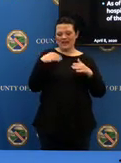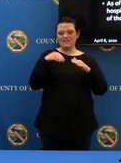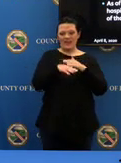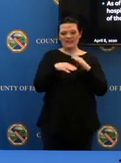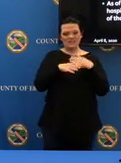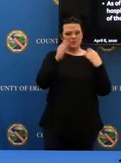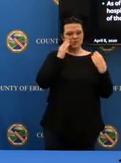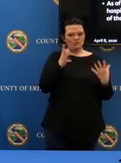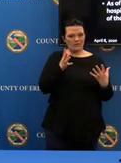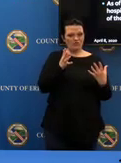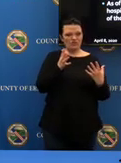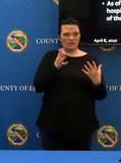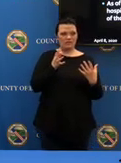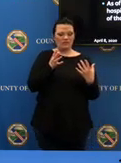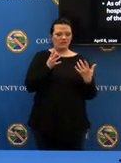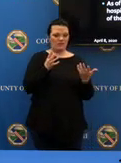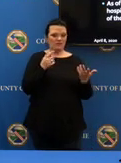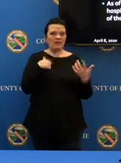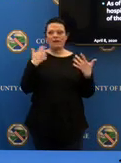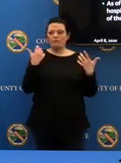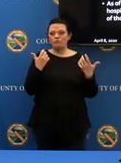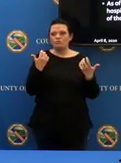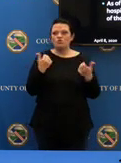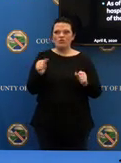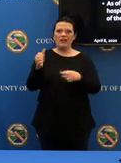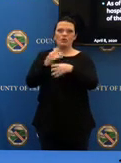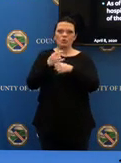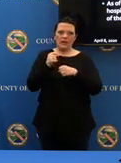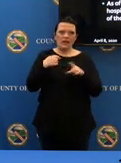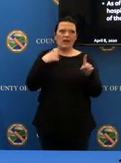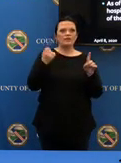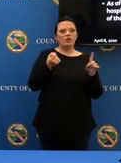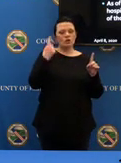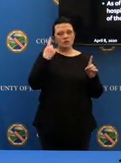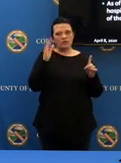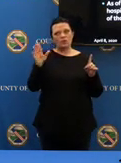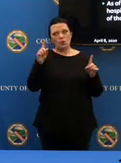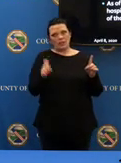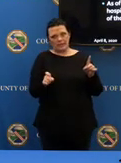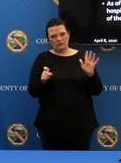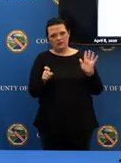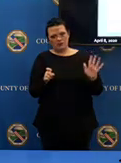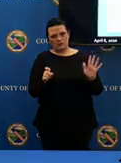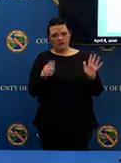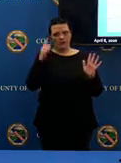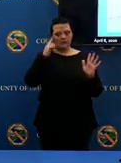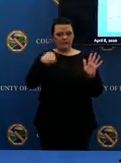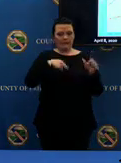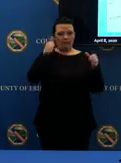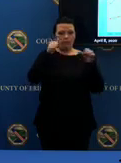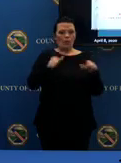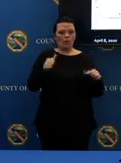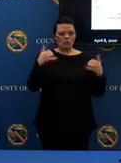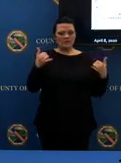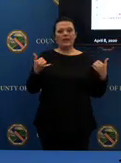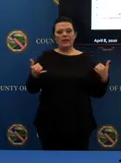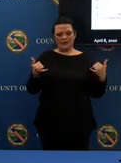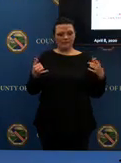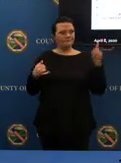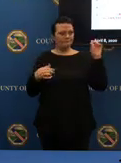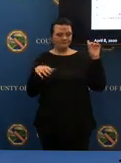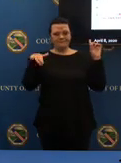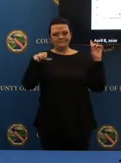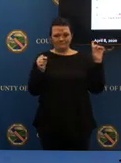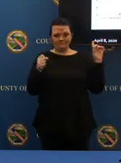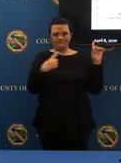the information, and when I'm trying to get it, and I understand your need. We did, I think, post earlier today, yes,